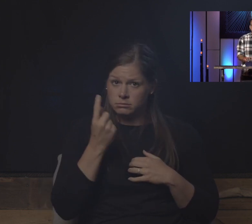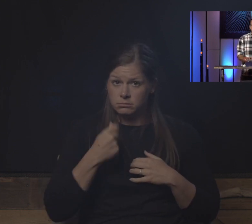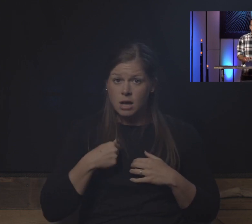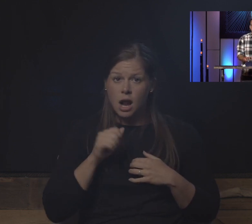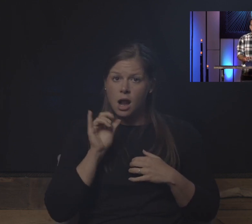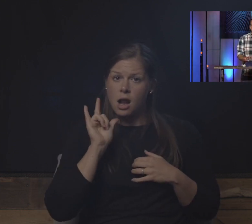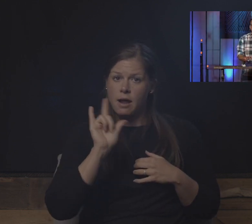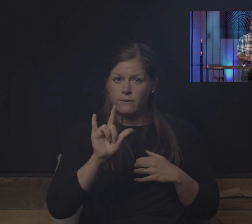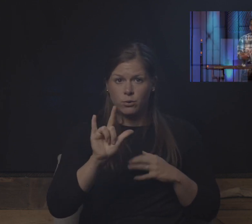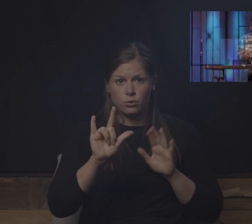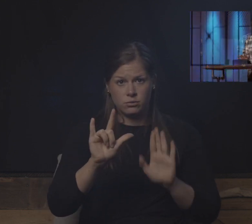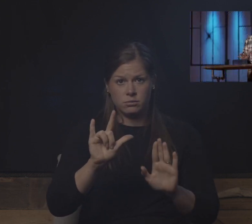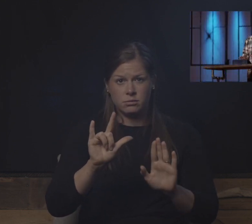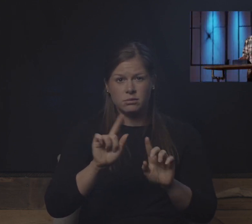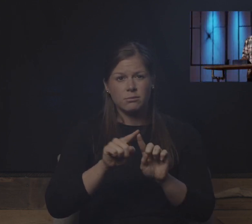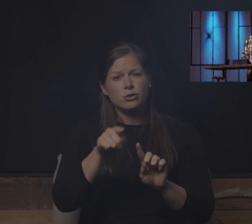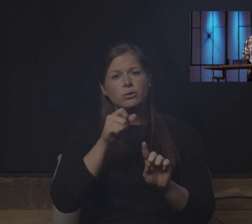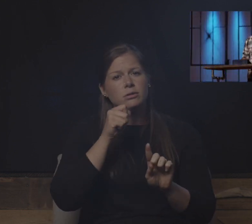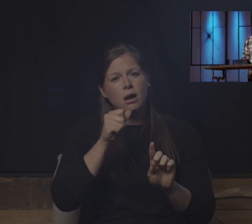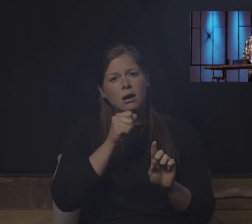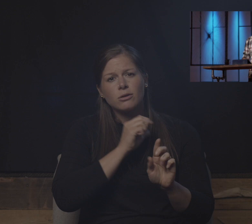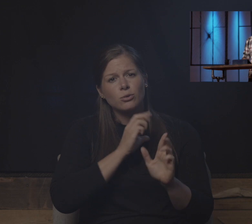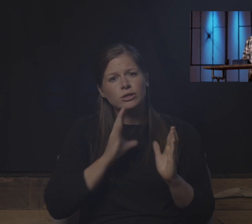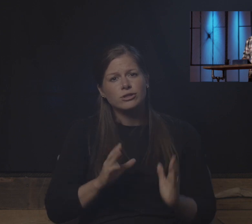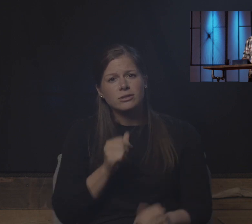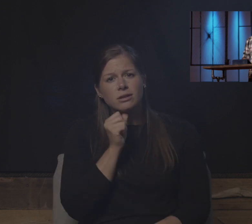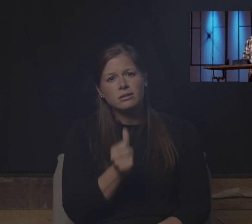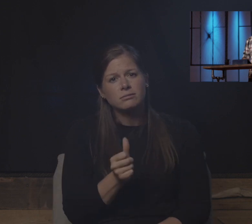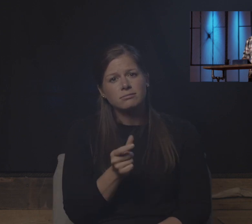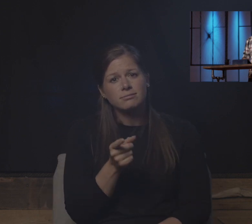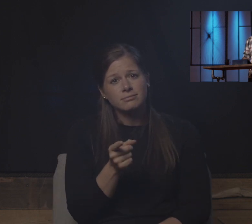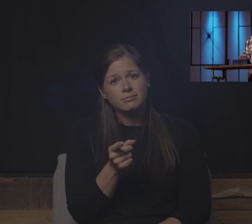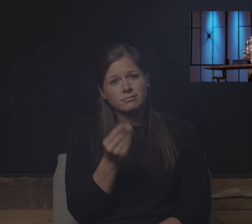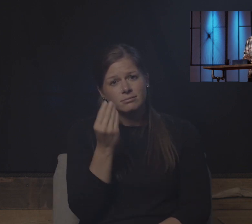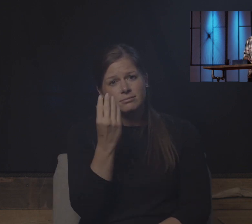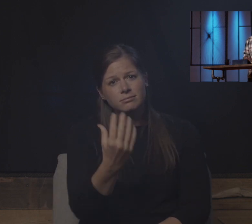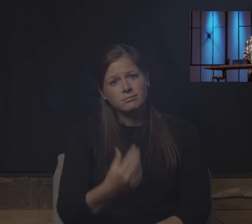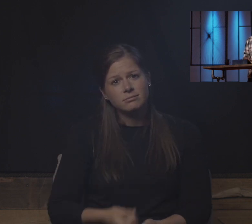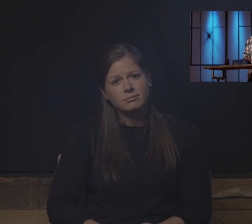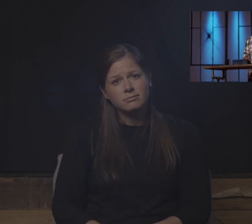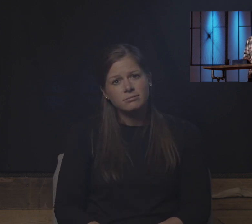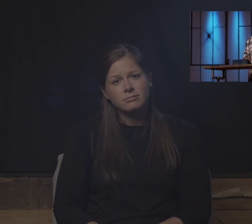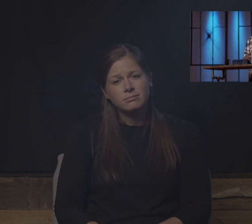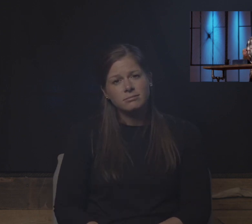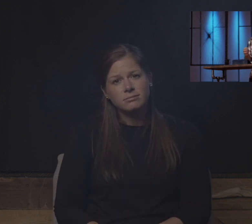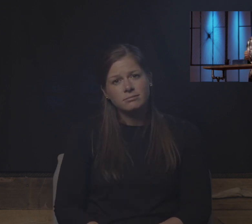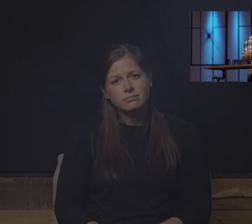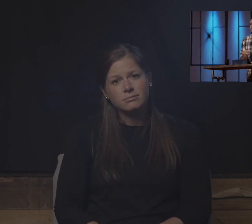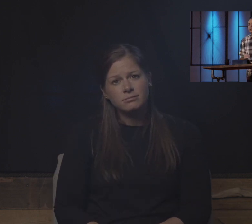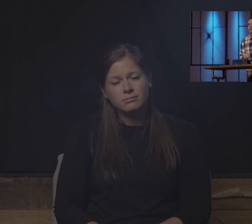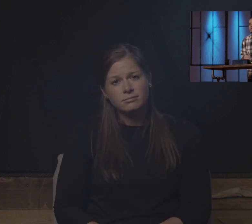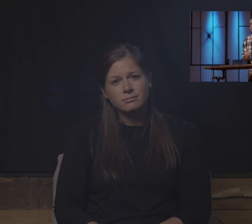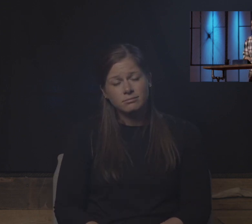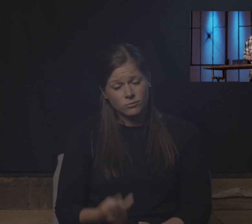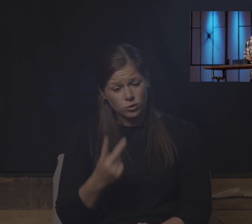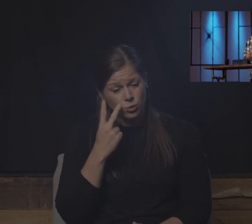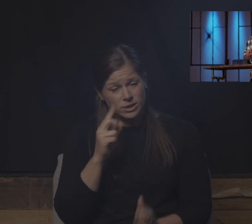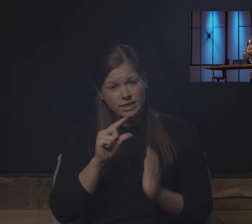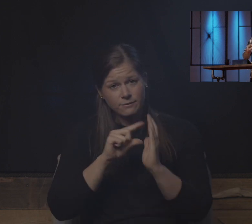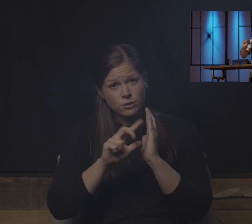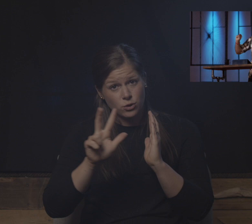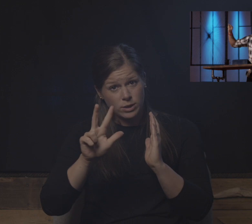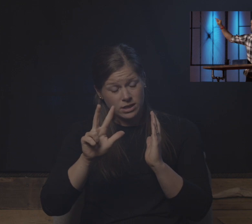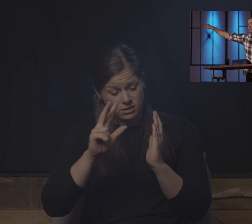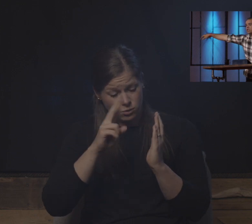this to you. You are not a Christian. Look at verse 3. If that diagnoses your life,